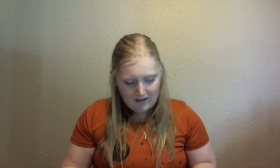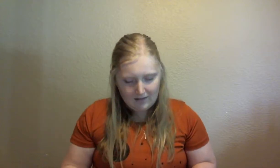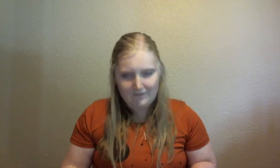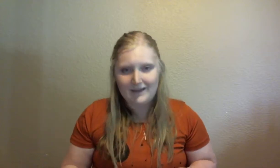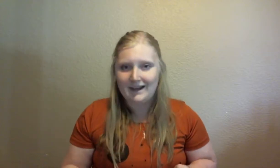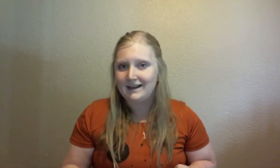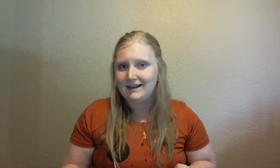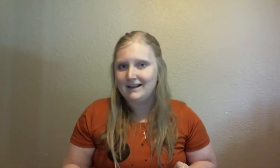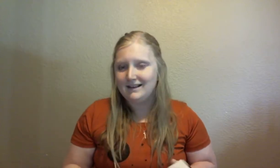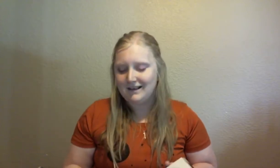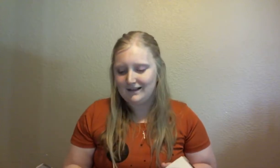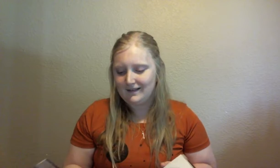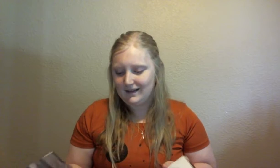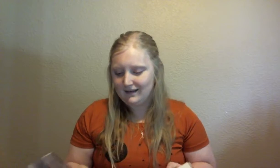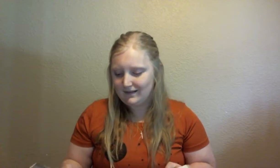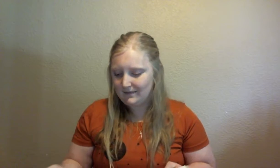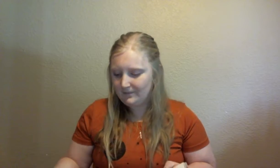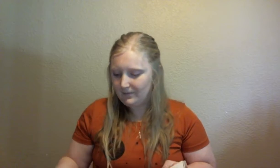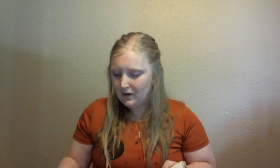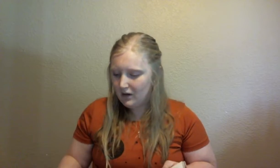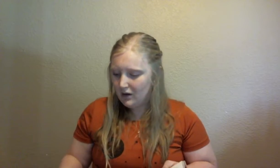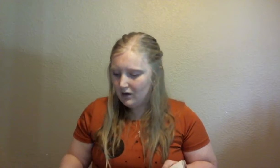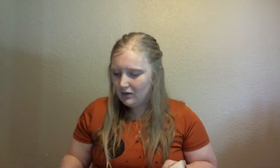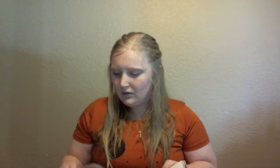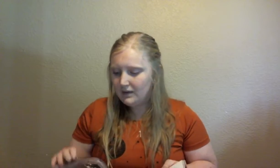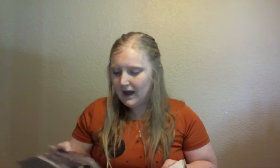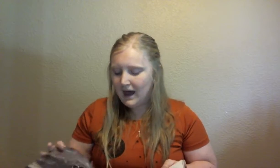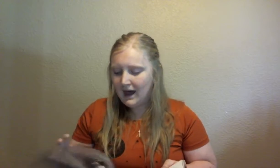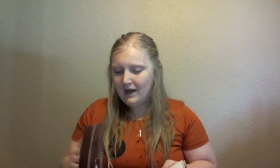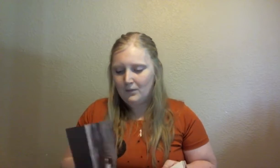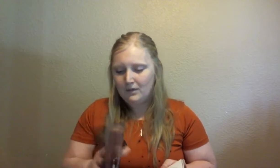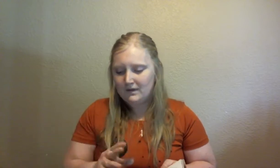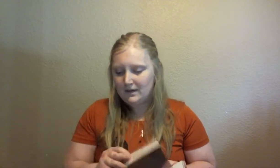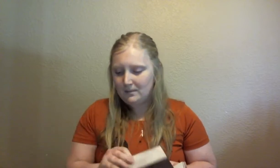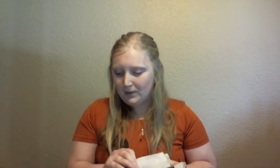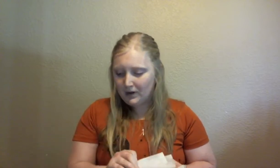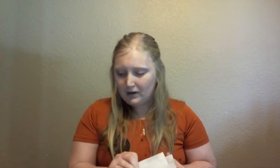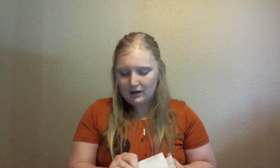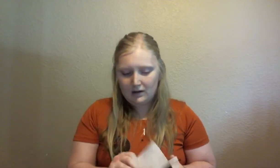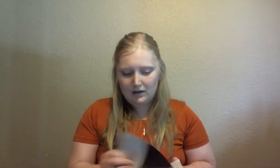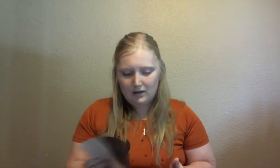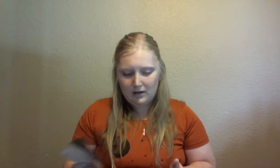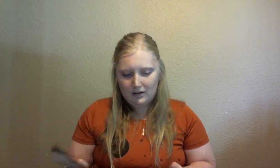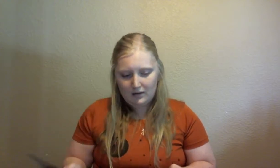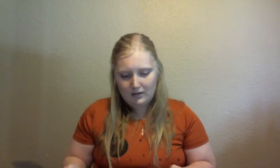of the 1960s. So that was the book